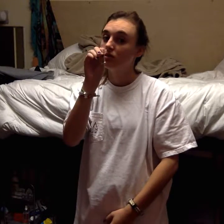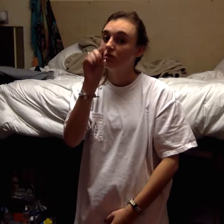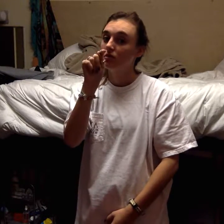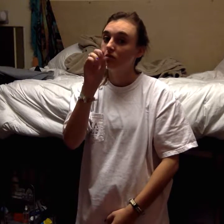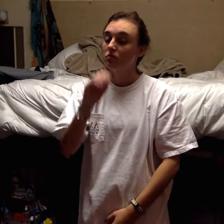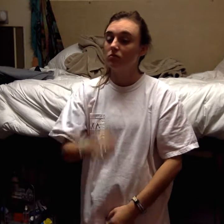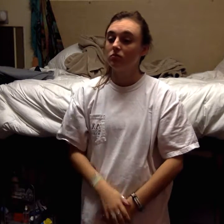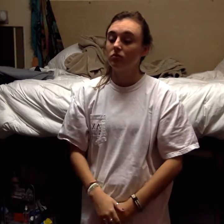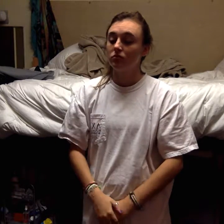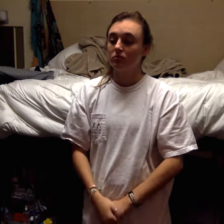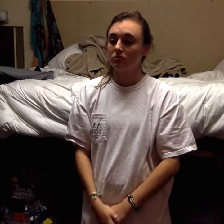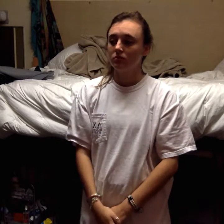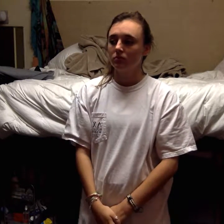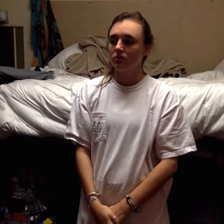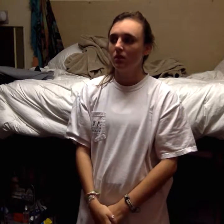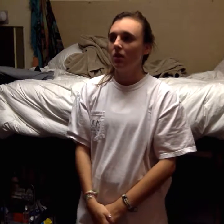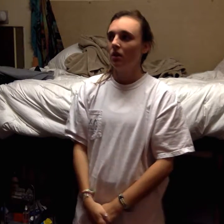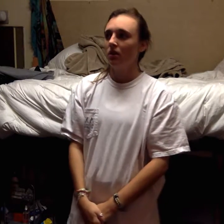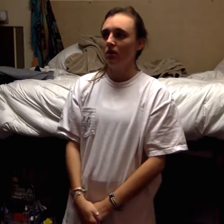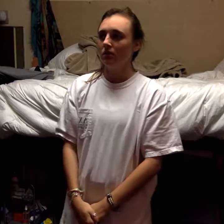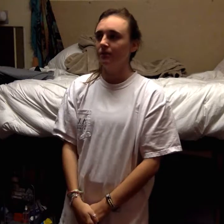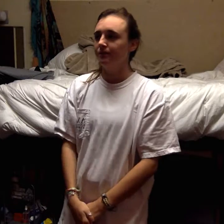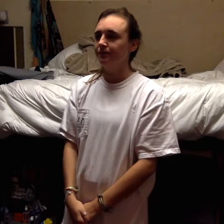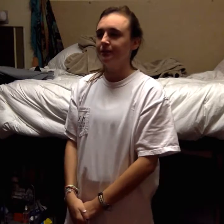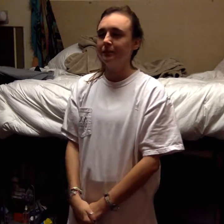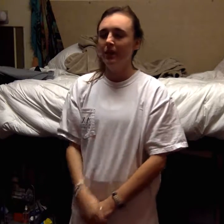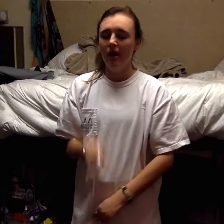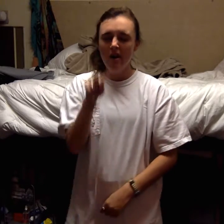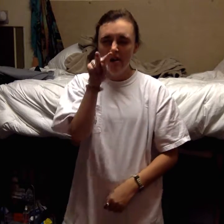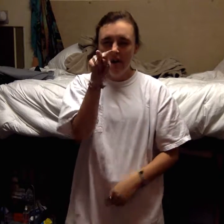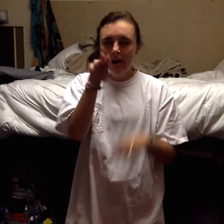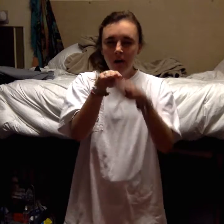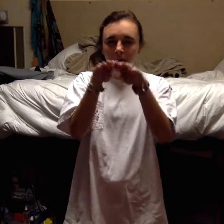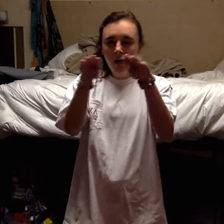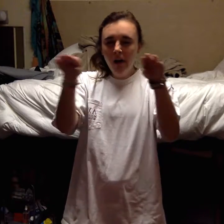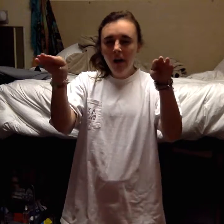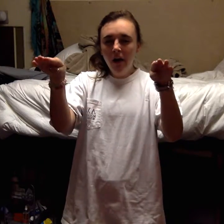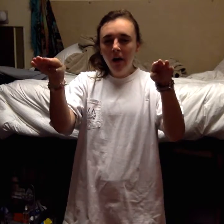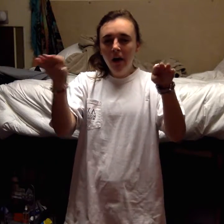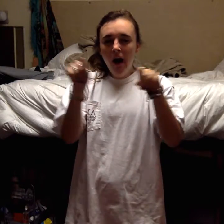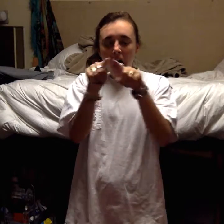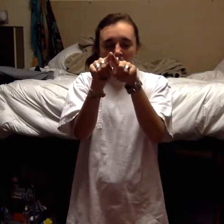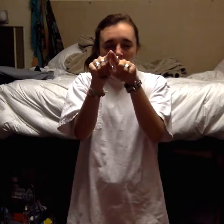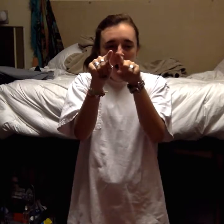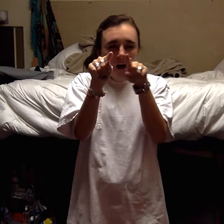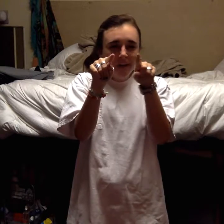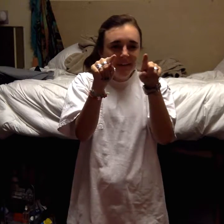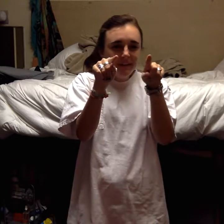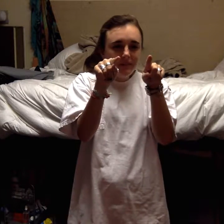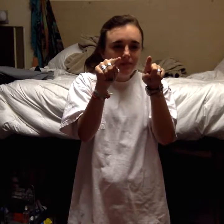And then let's go to the eye level cube. Measure down the top line 2 inches and put a